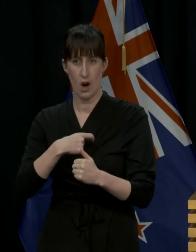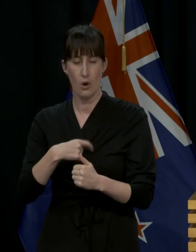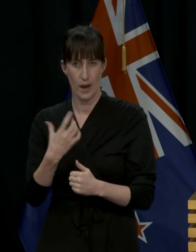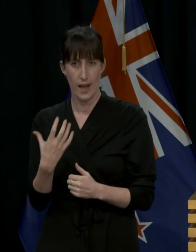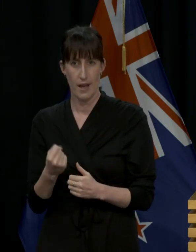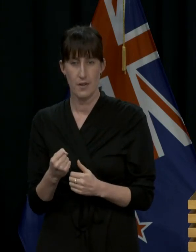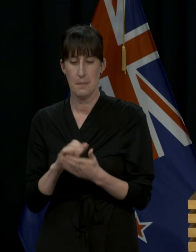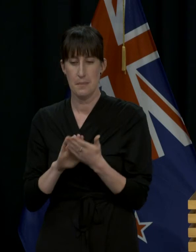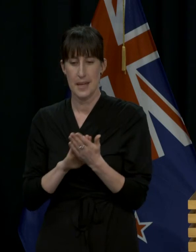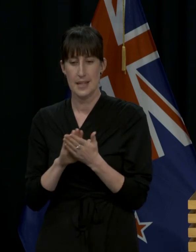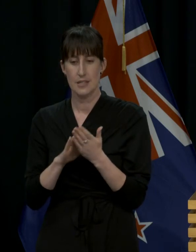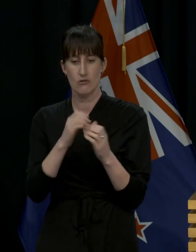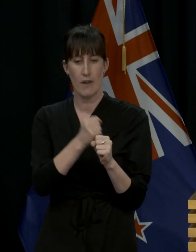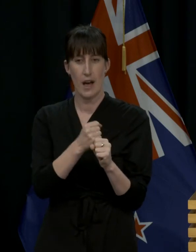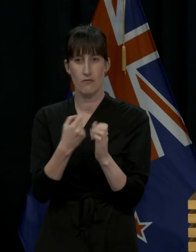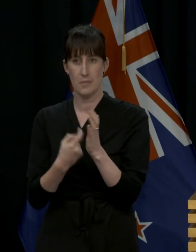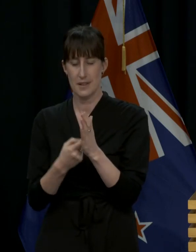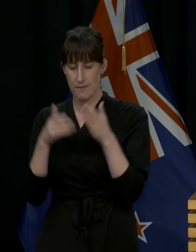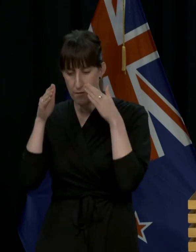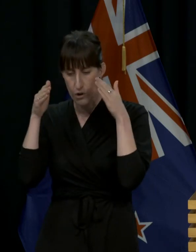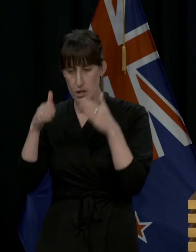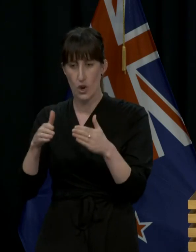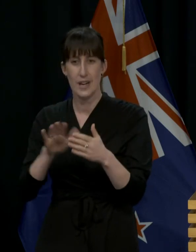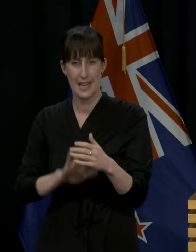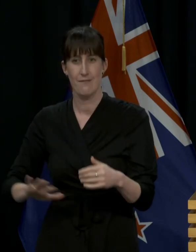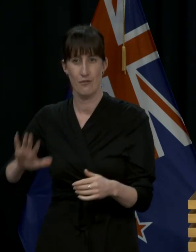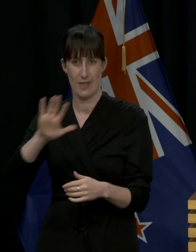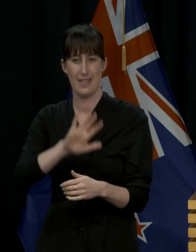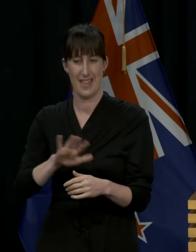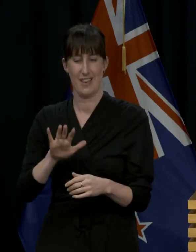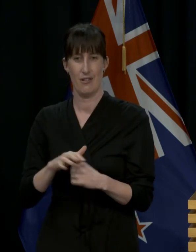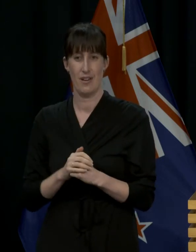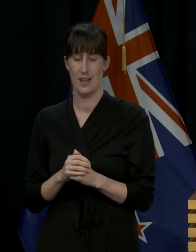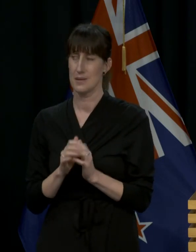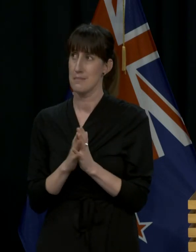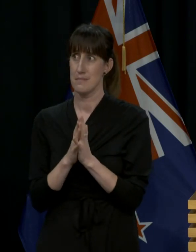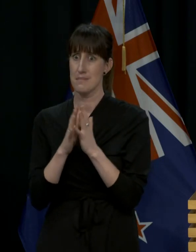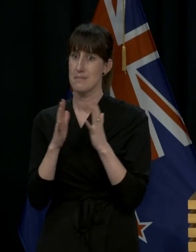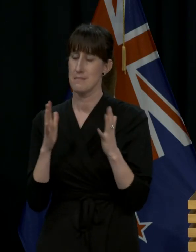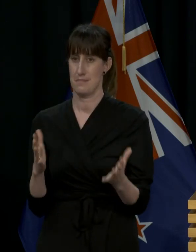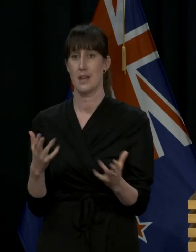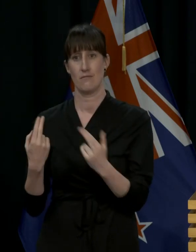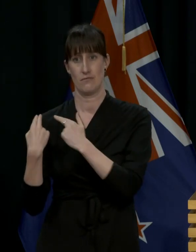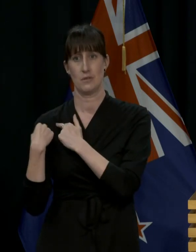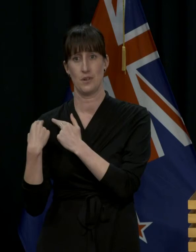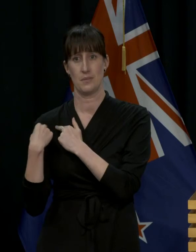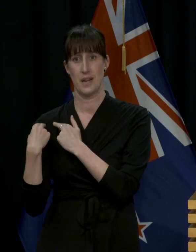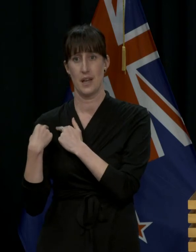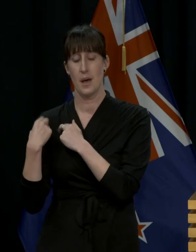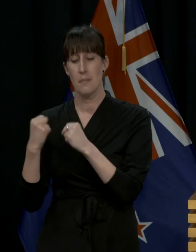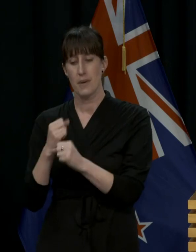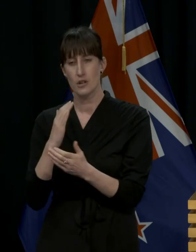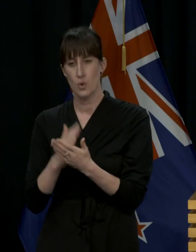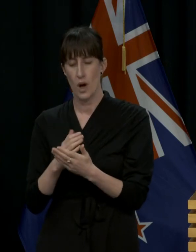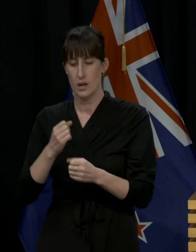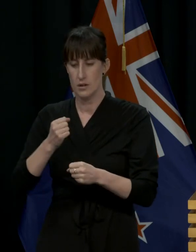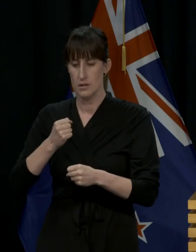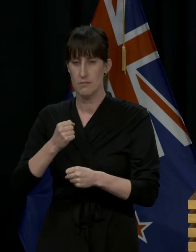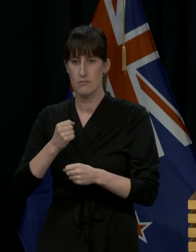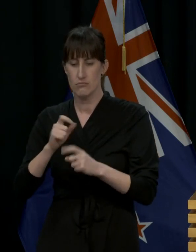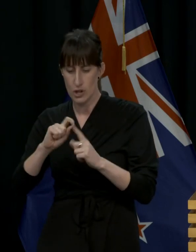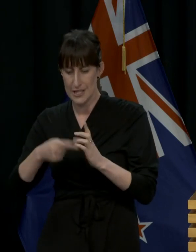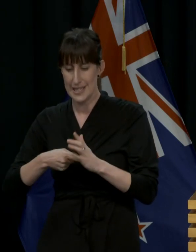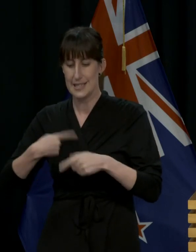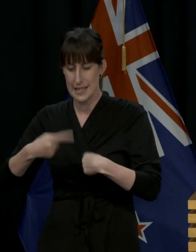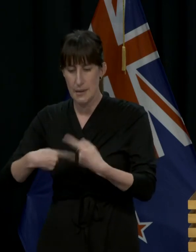on the overall agenda in that space, because it is enormous. We will be very focused on making sure projects are rolling out the door as